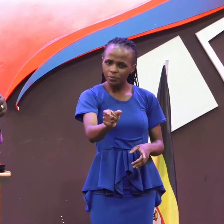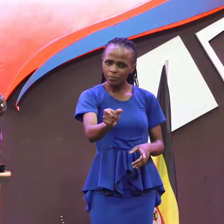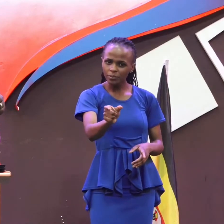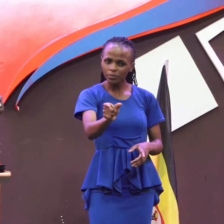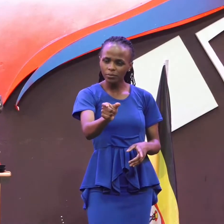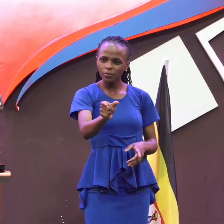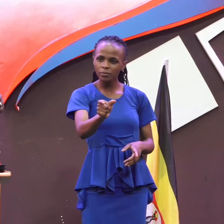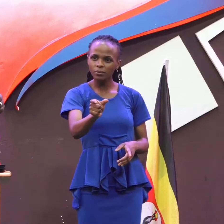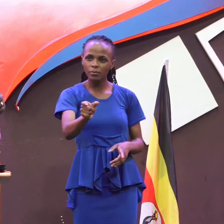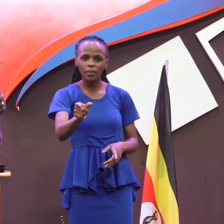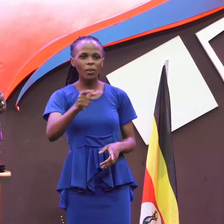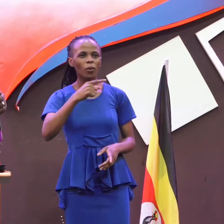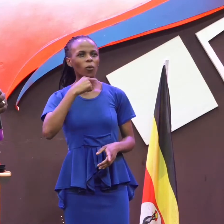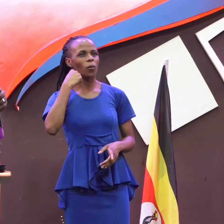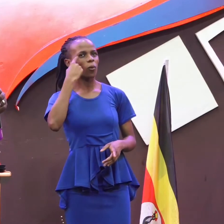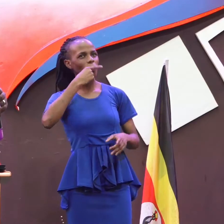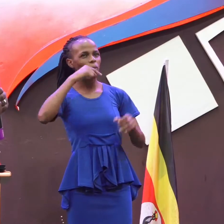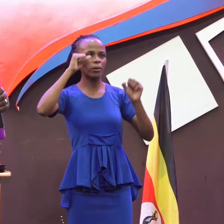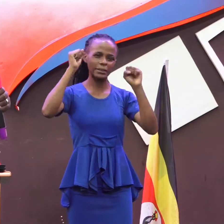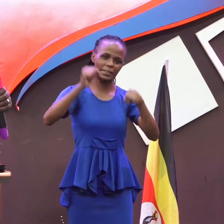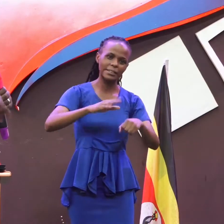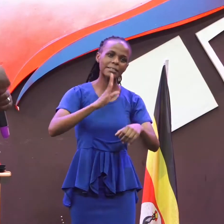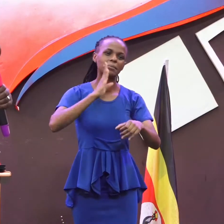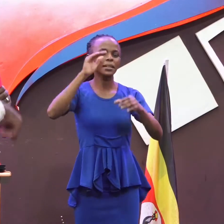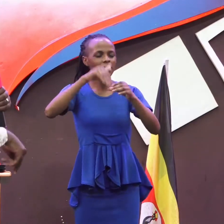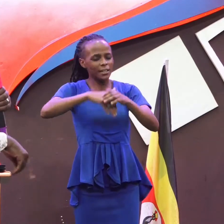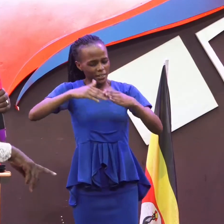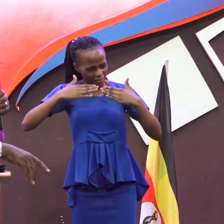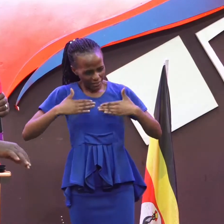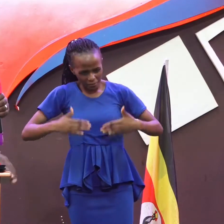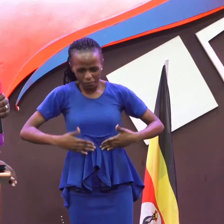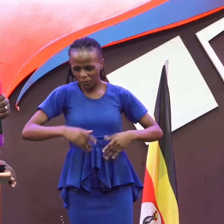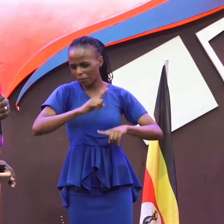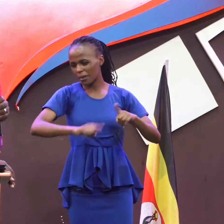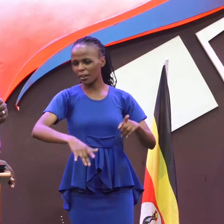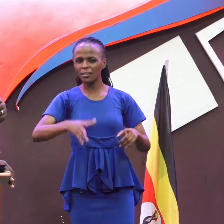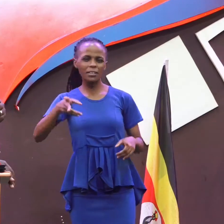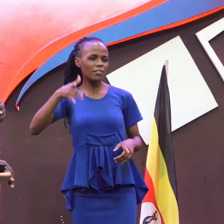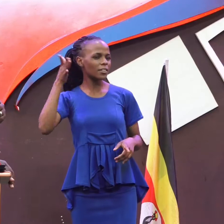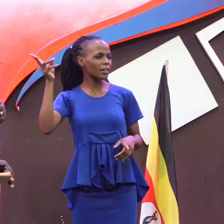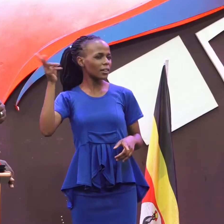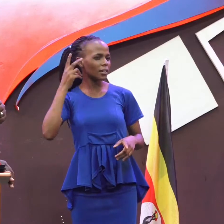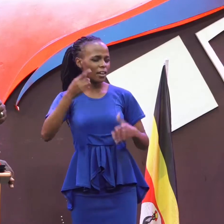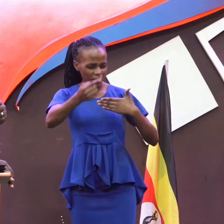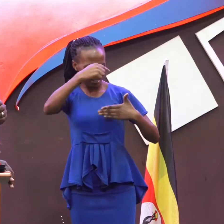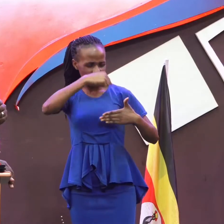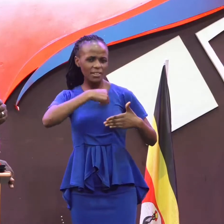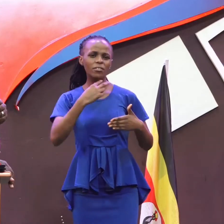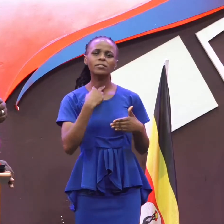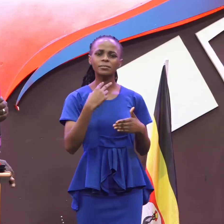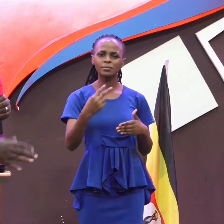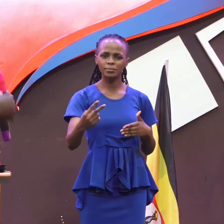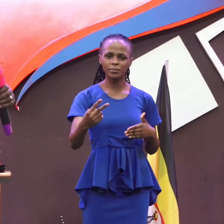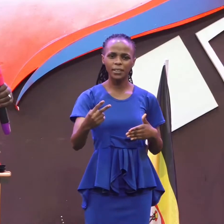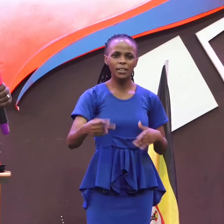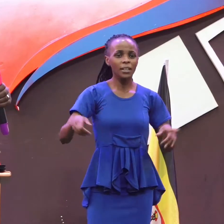a person. Anasobola okuba ng'ali mu mubiri naye ng'awulira eddoboozi liri ery'omunda. Who will live in the flesh but hearken to the inner